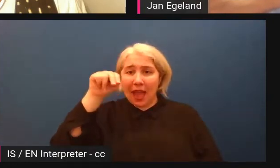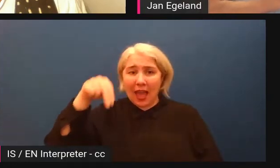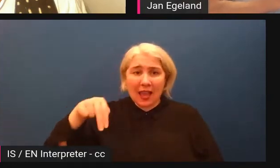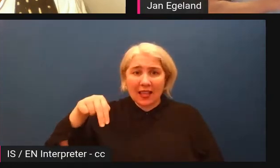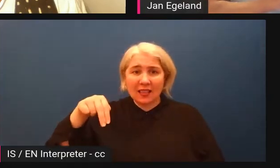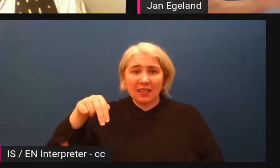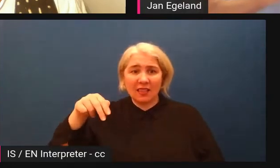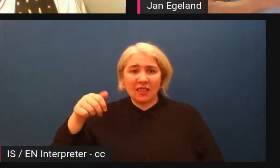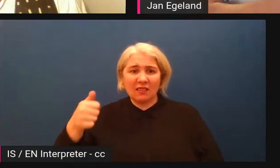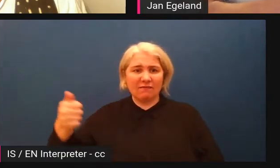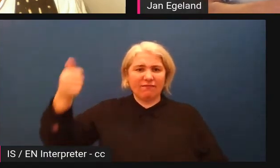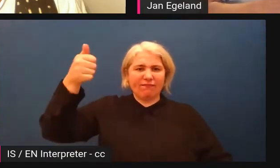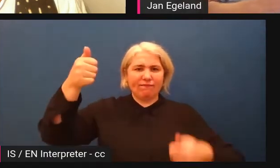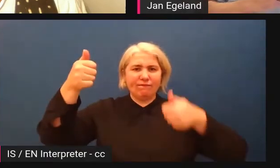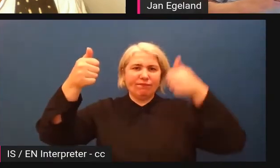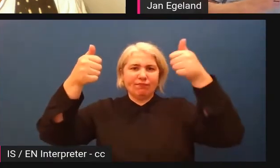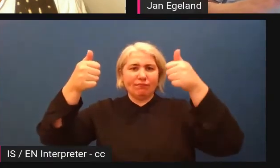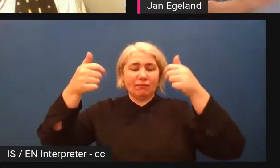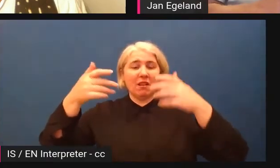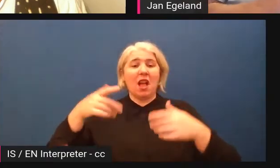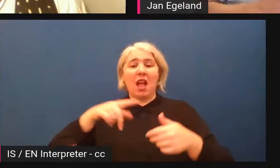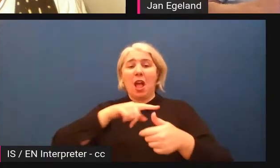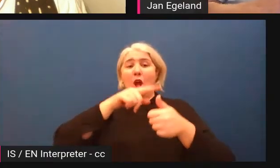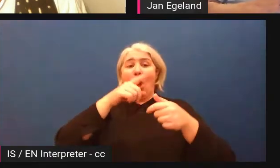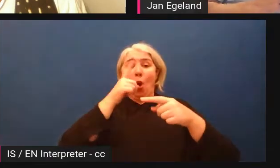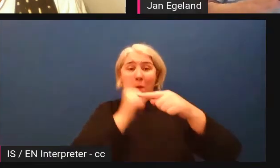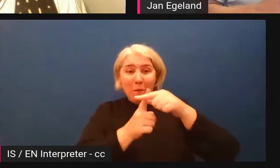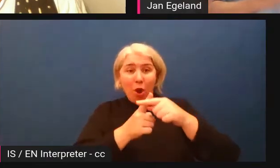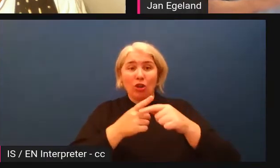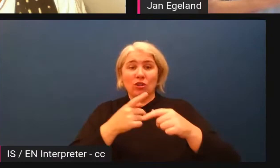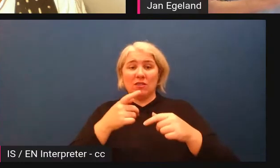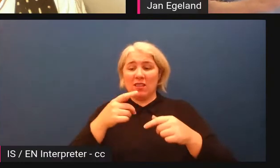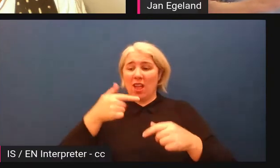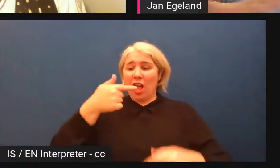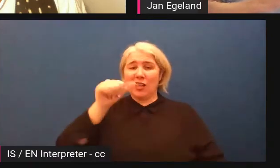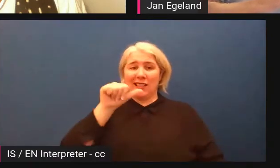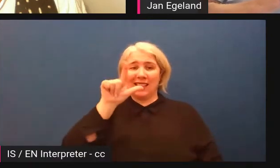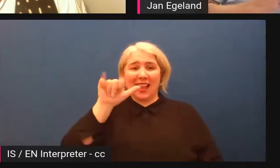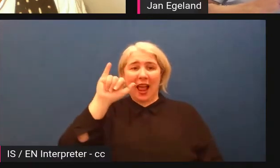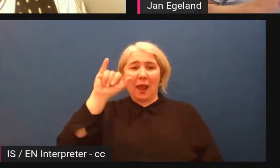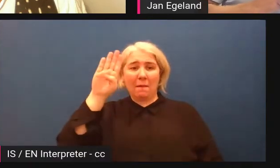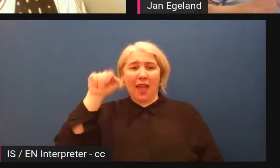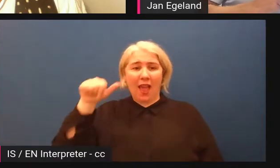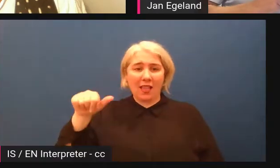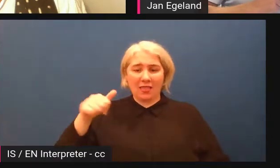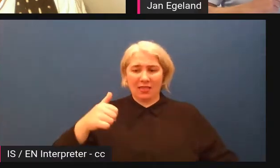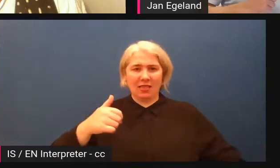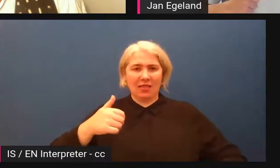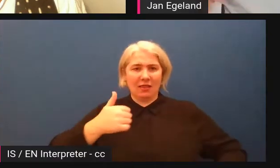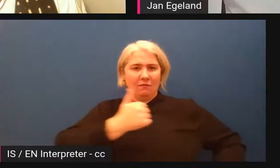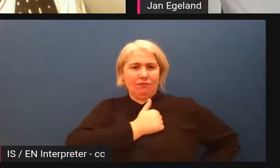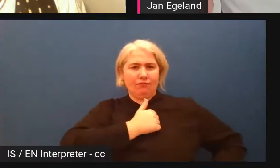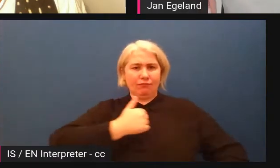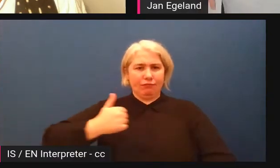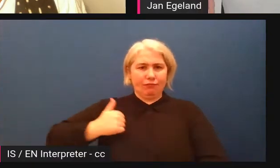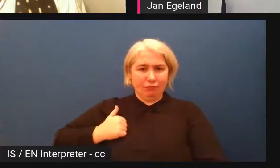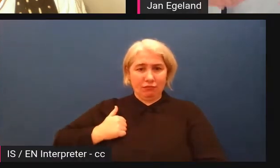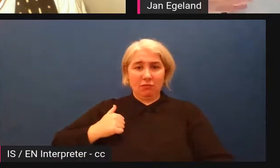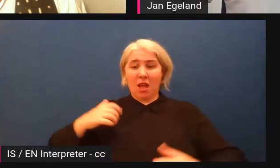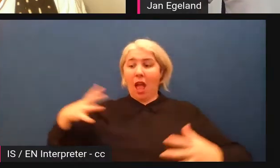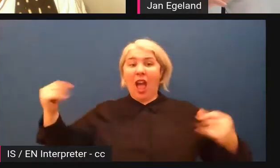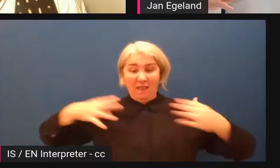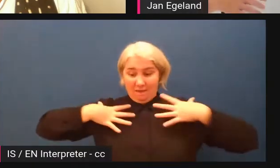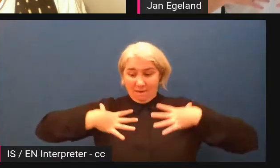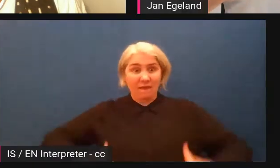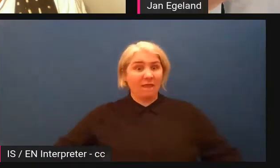there were Taliban soldiers with American machine guns in their hands and an American uniforms in